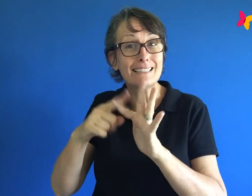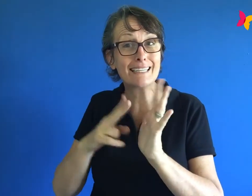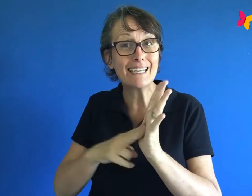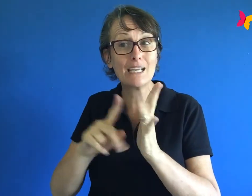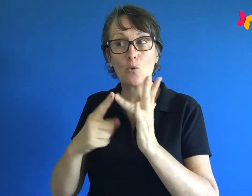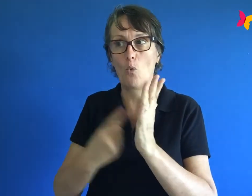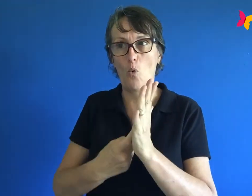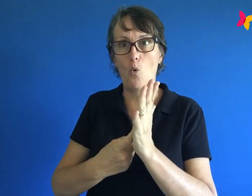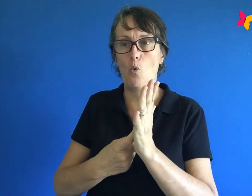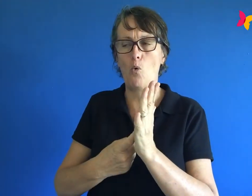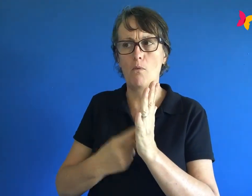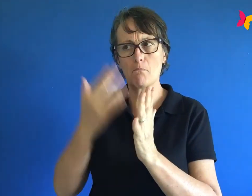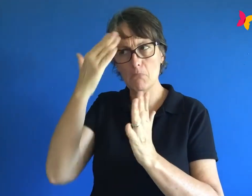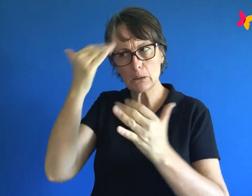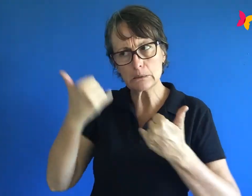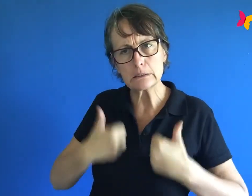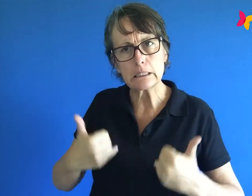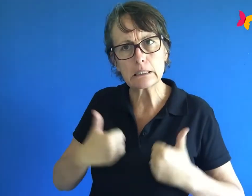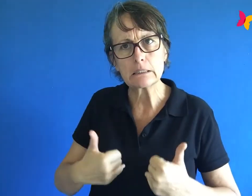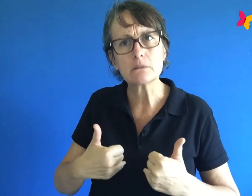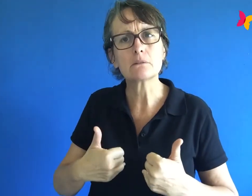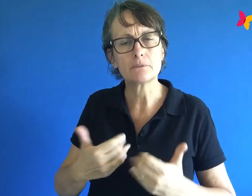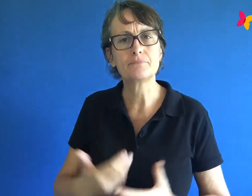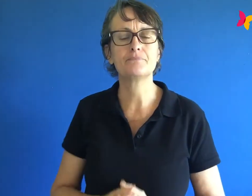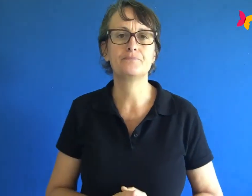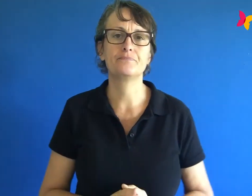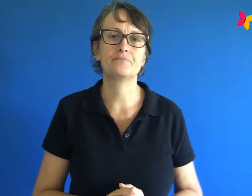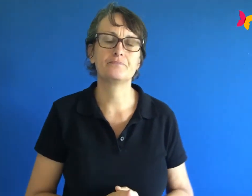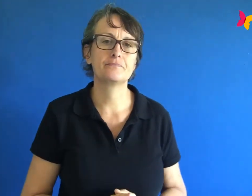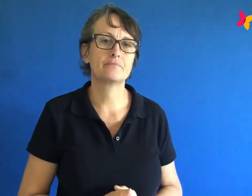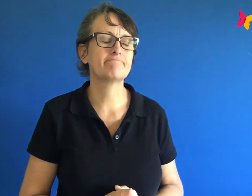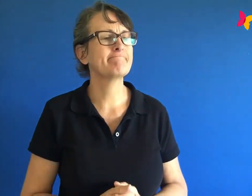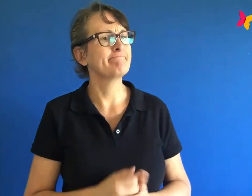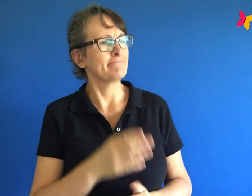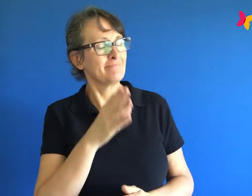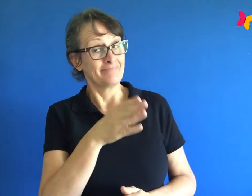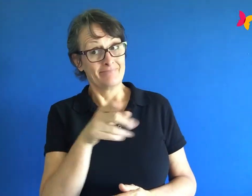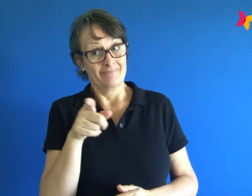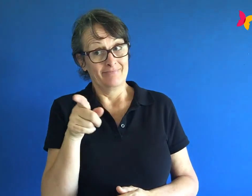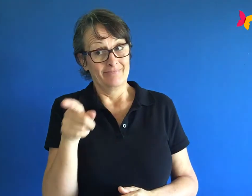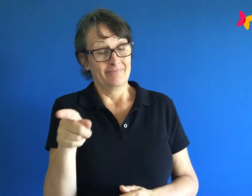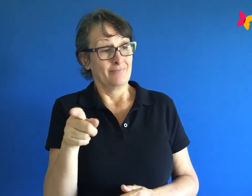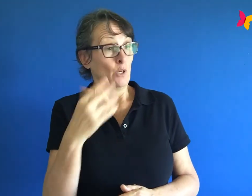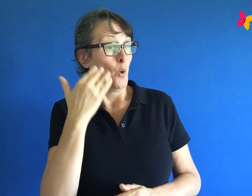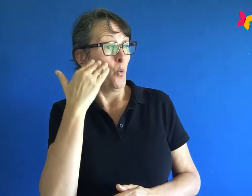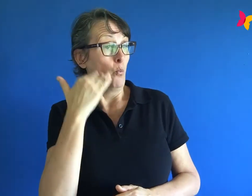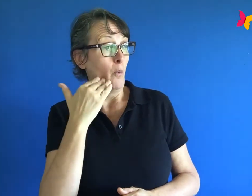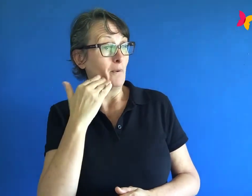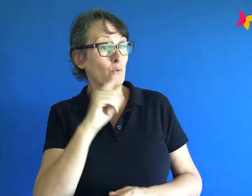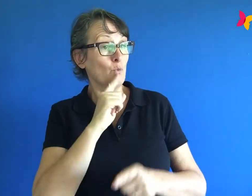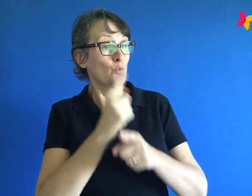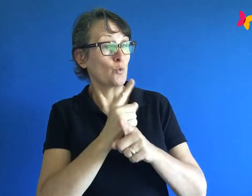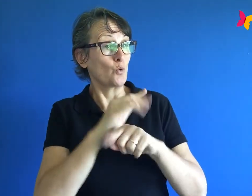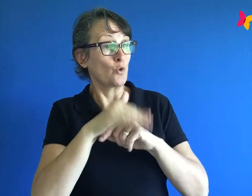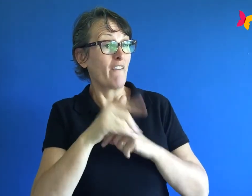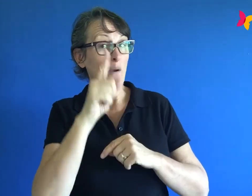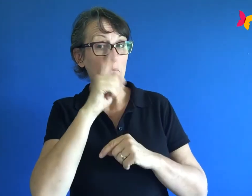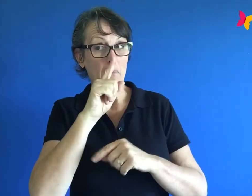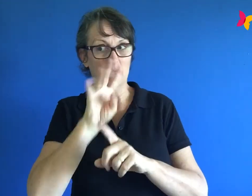the things that was really vivid in Caroline's story was the stigma that she experienced, and in fact her whole family experienced. Do you hear